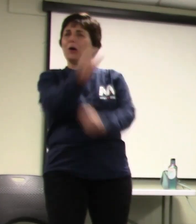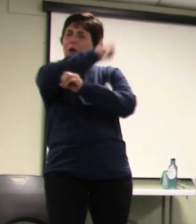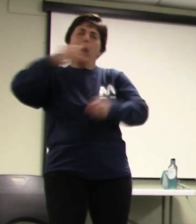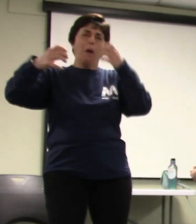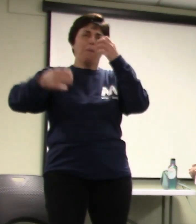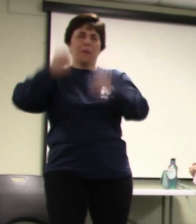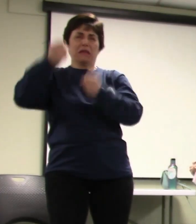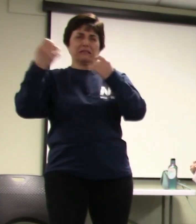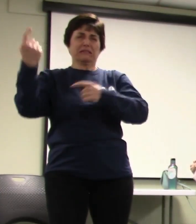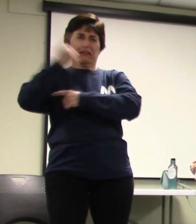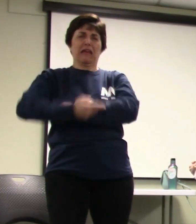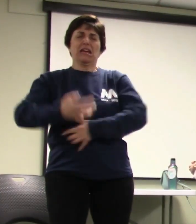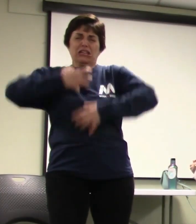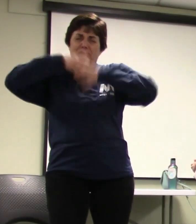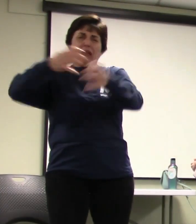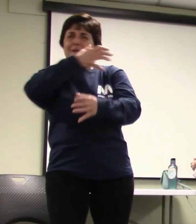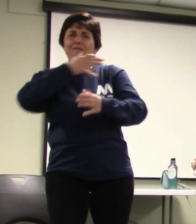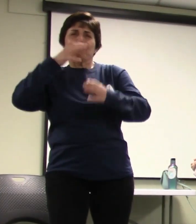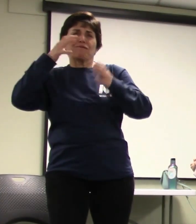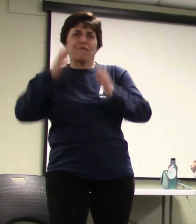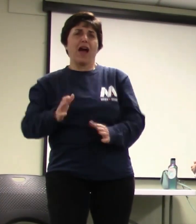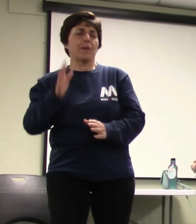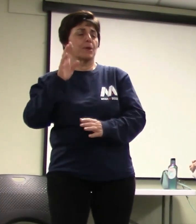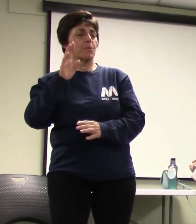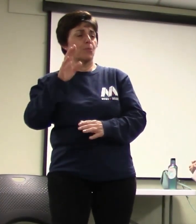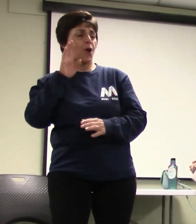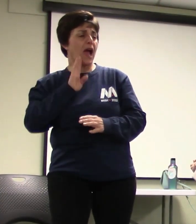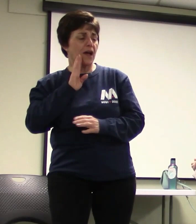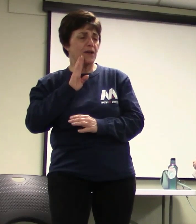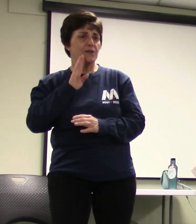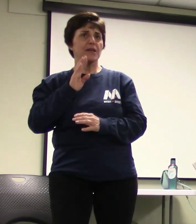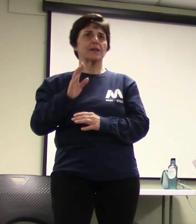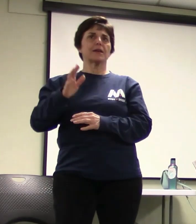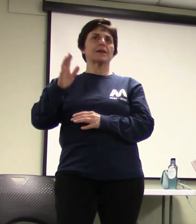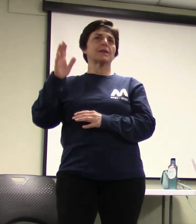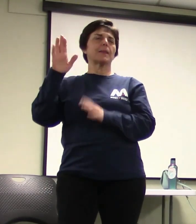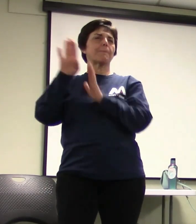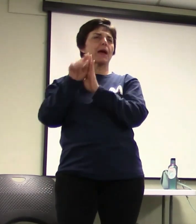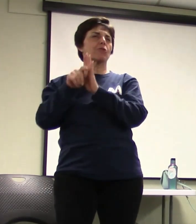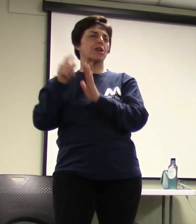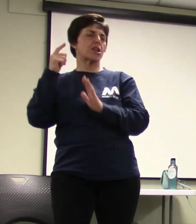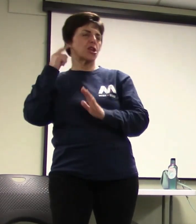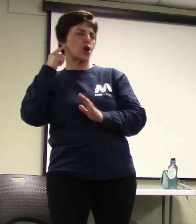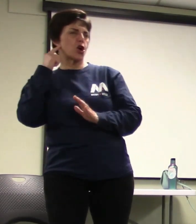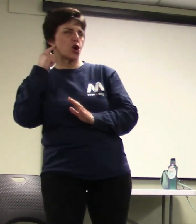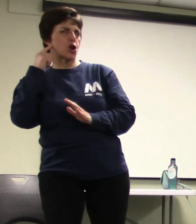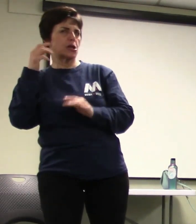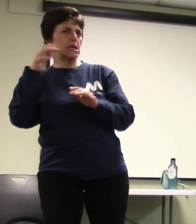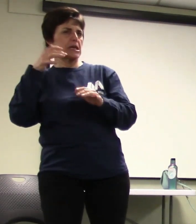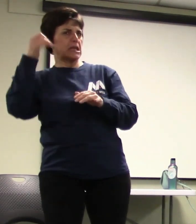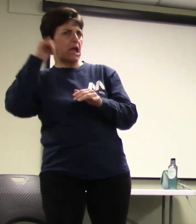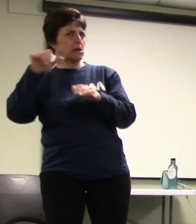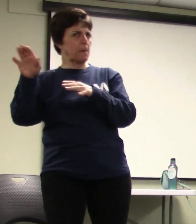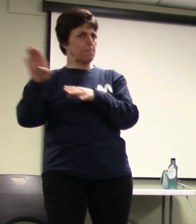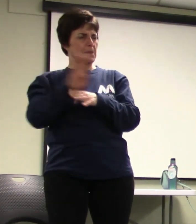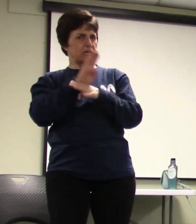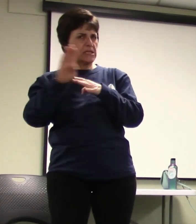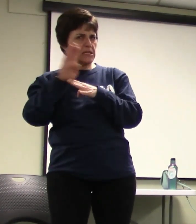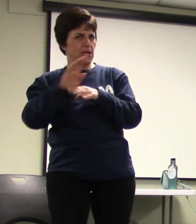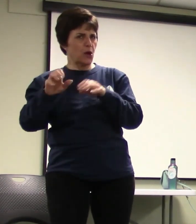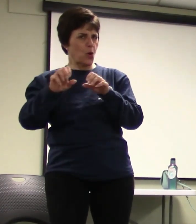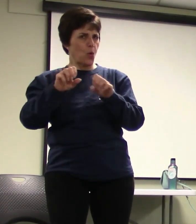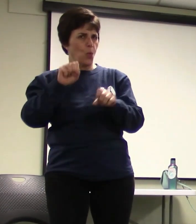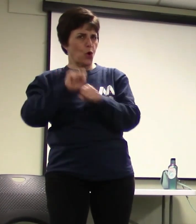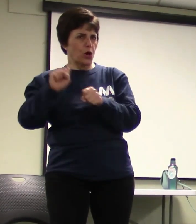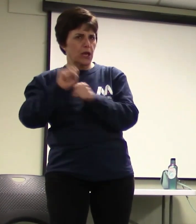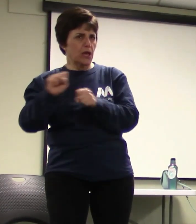No milk today, cried Farmer Brown. In the background, he heard the cows busy at work. And you know what